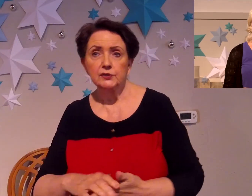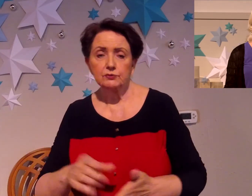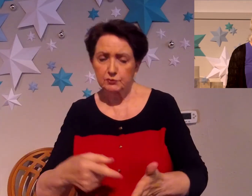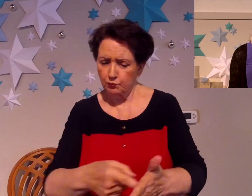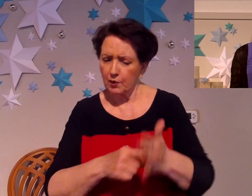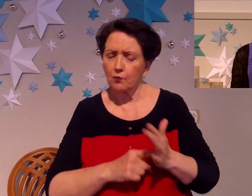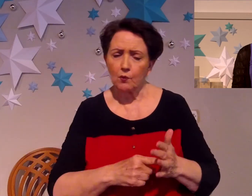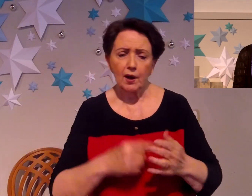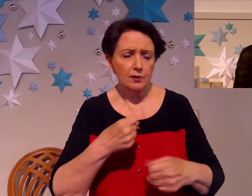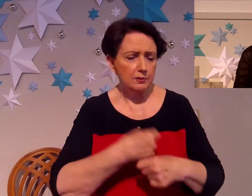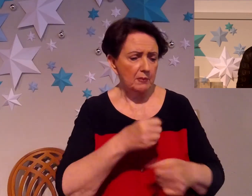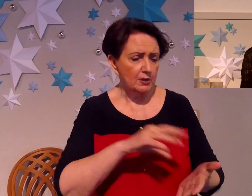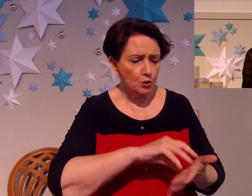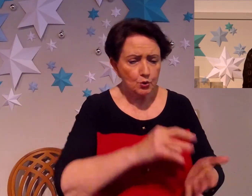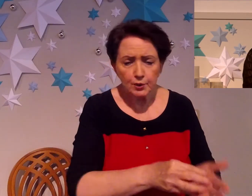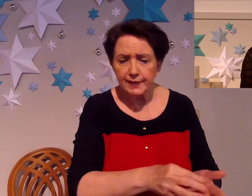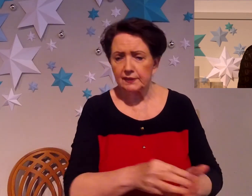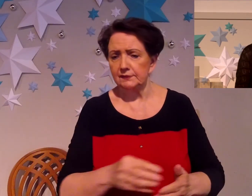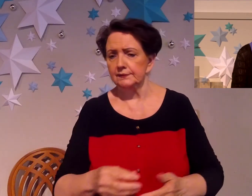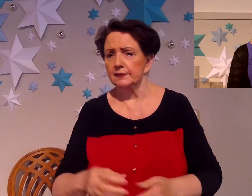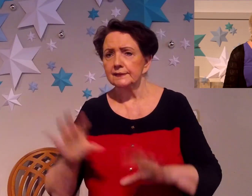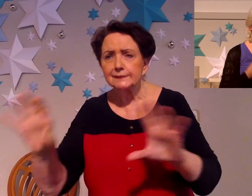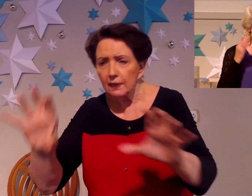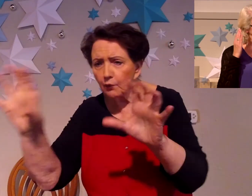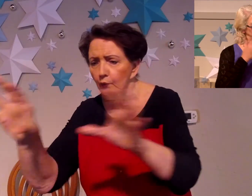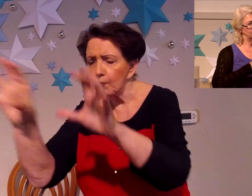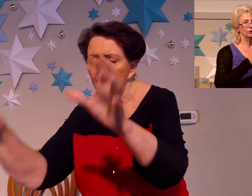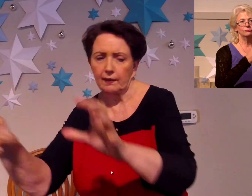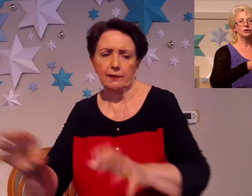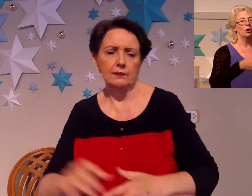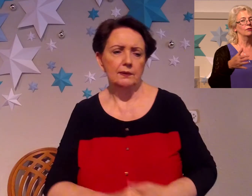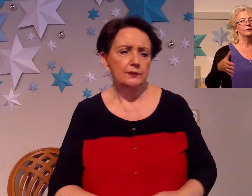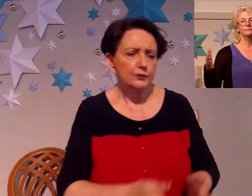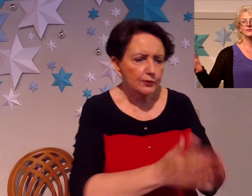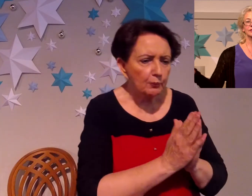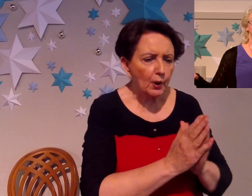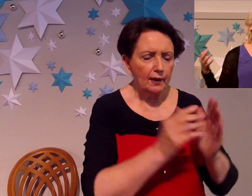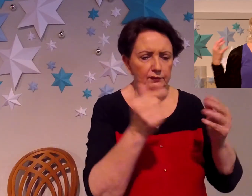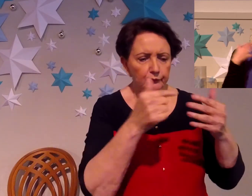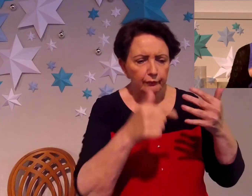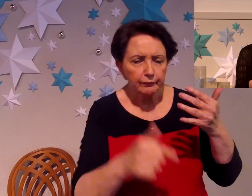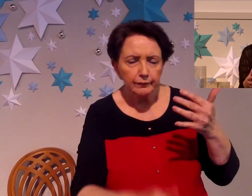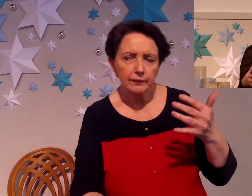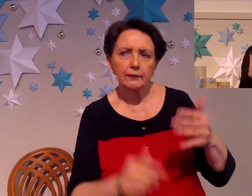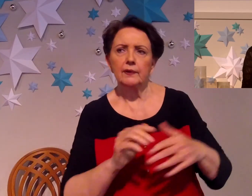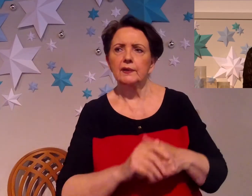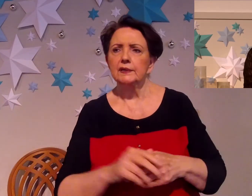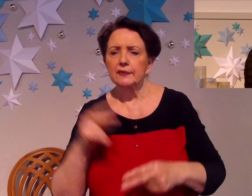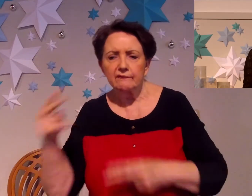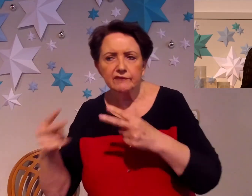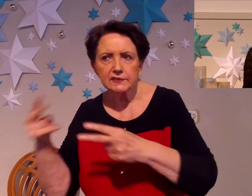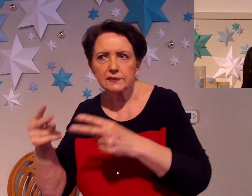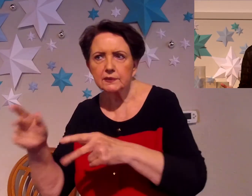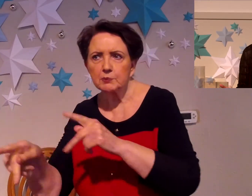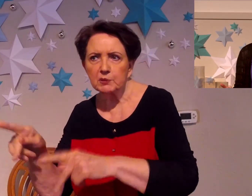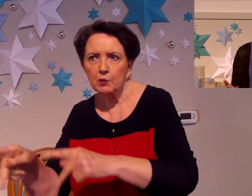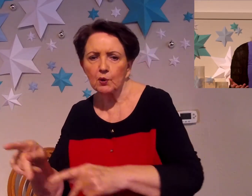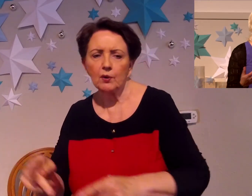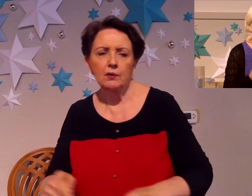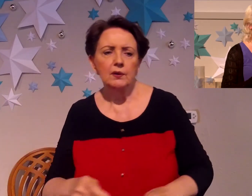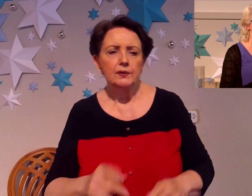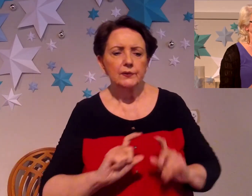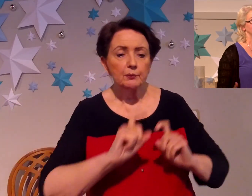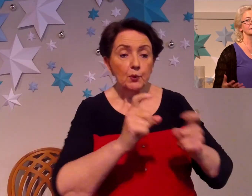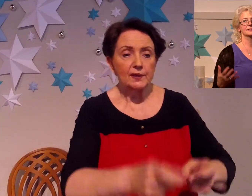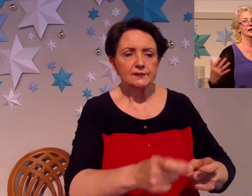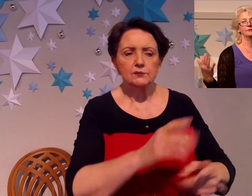and decorate the house and do the Advent and do all the visiting and of course, all the presents were